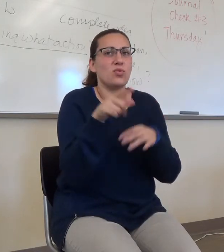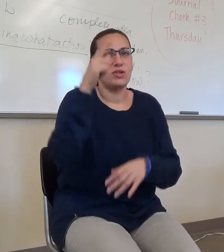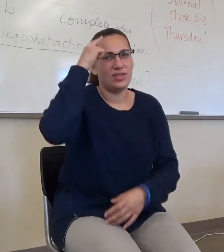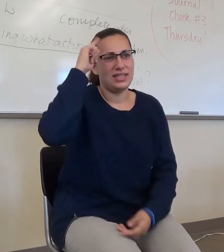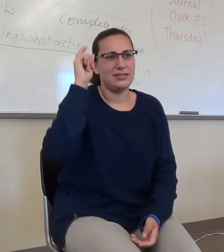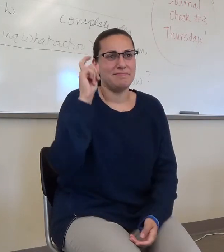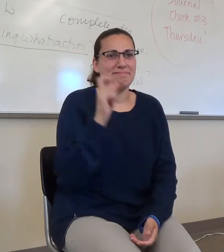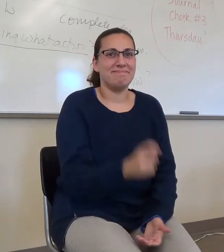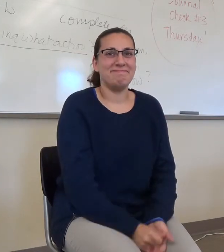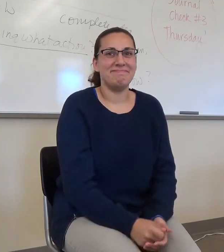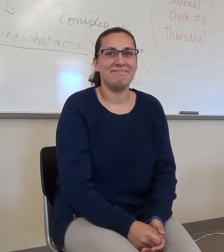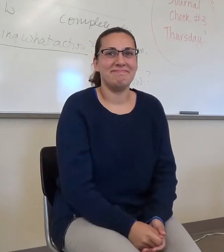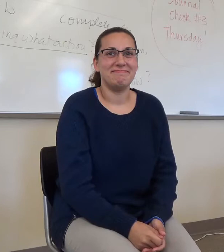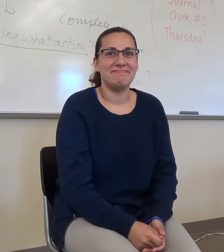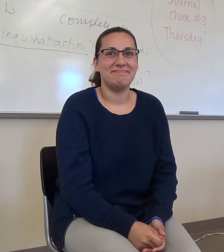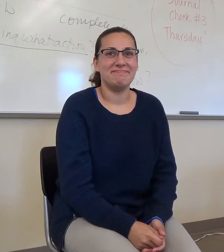Okay, well now, yeah, let's check it.